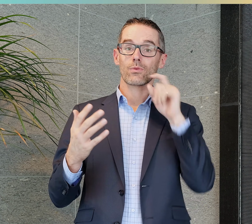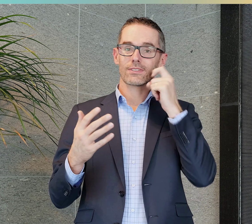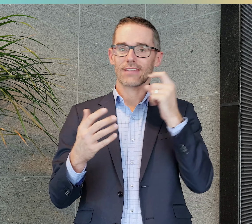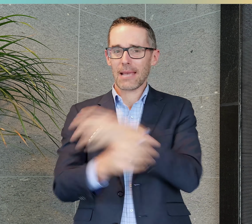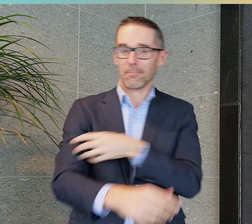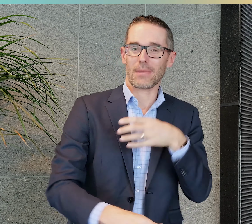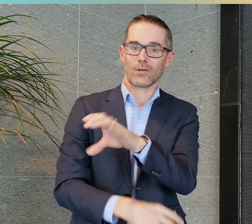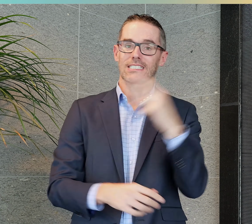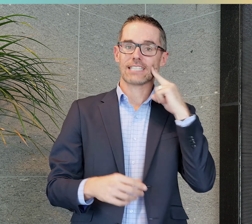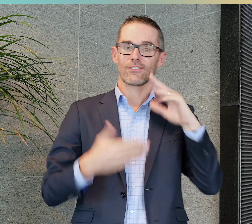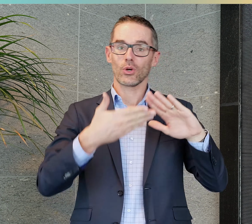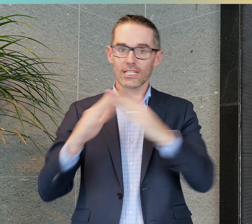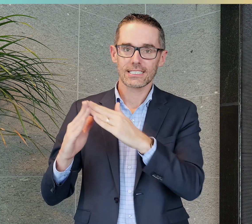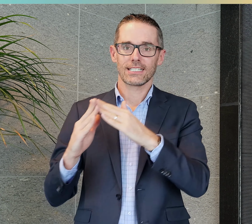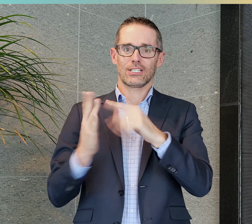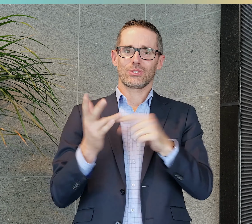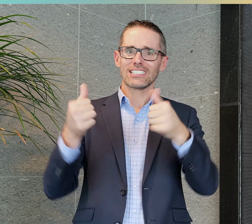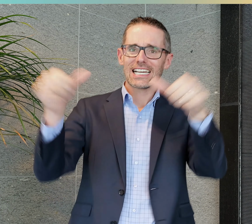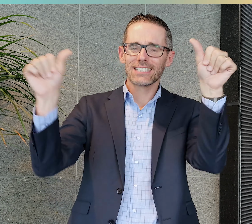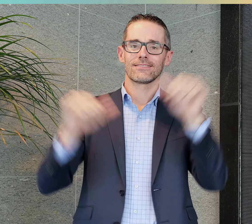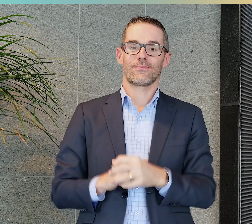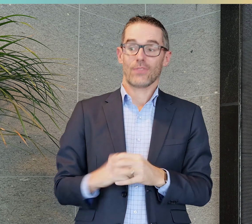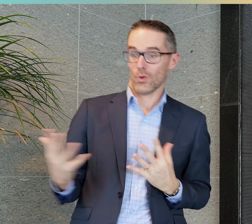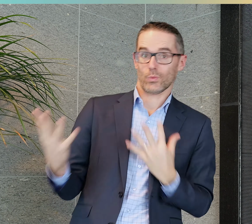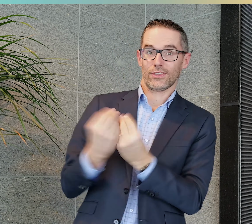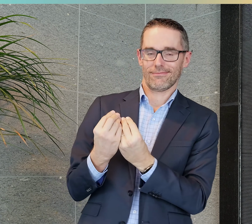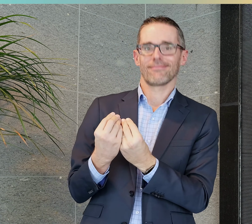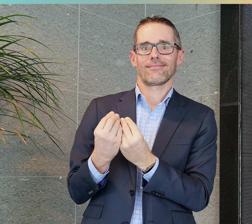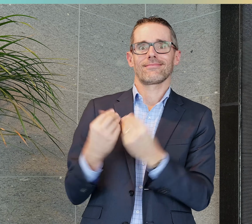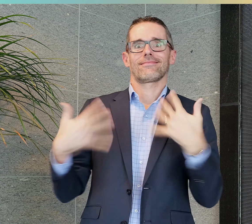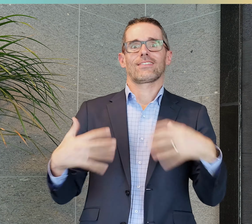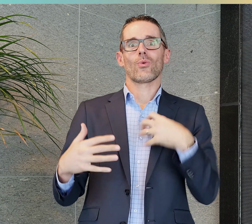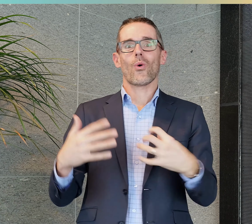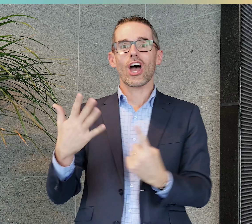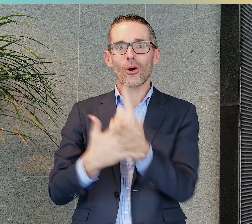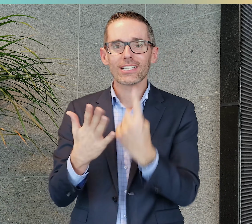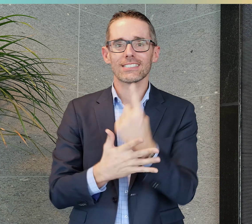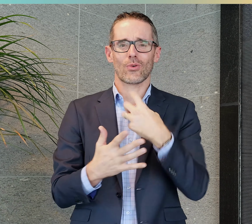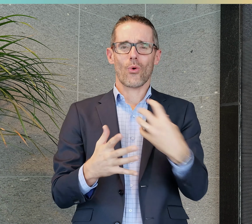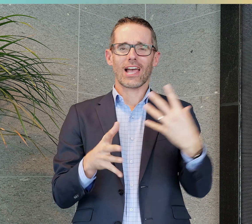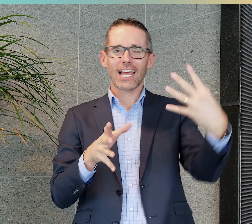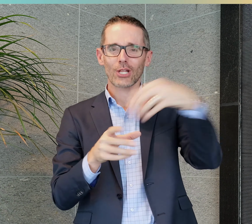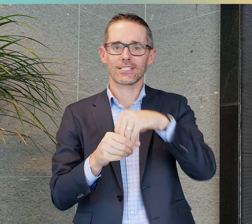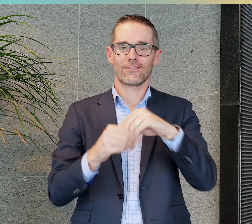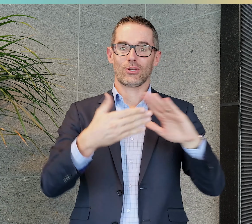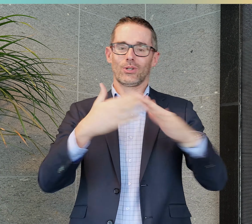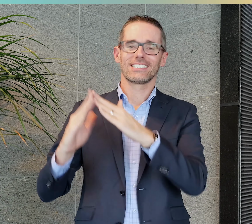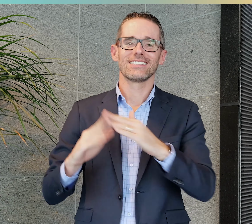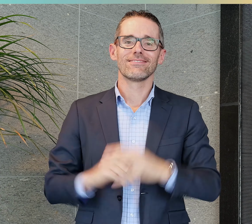And this will empower the deaf community to succeed. Together, we create more opportunities for an inclusive